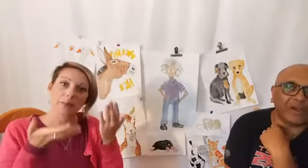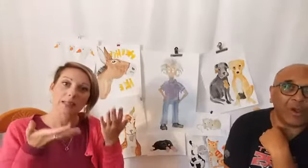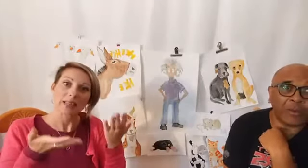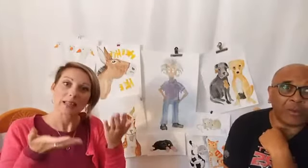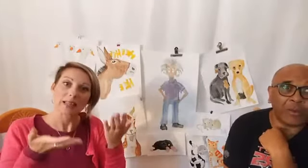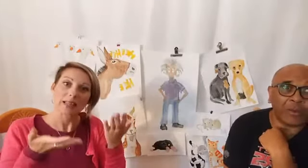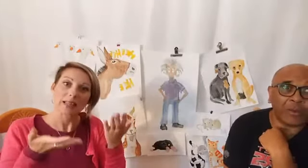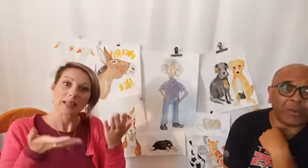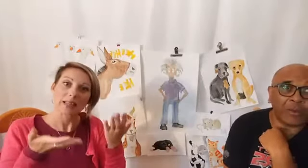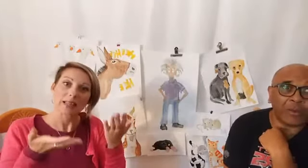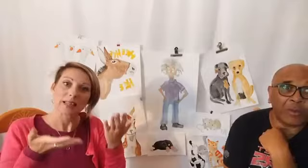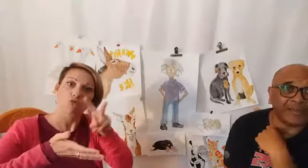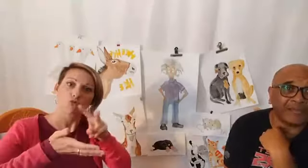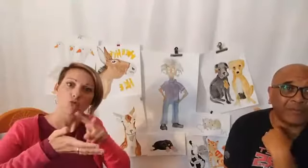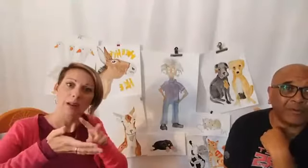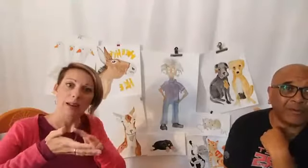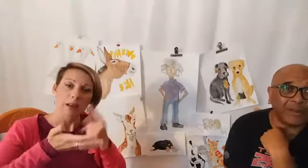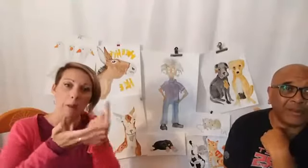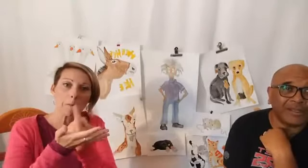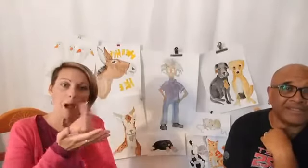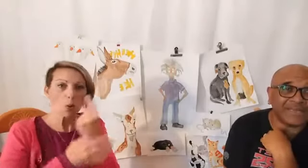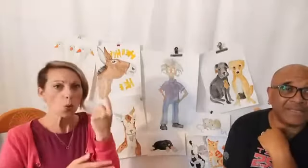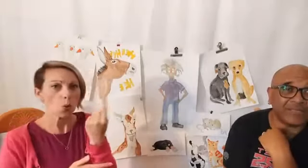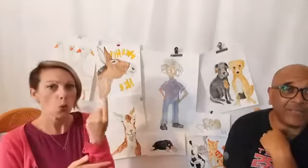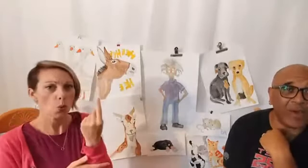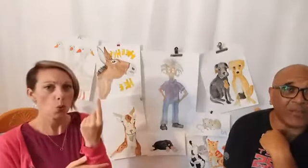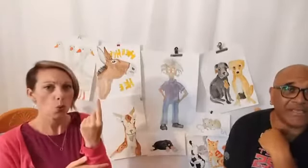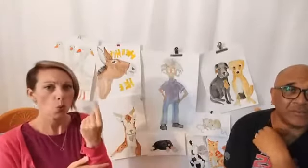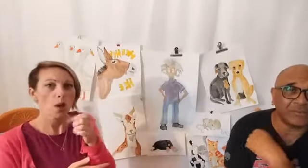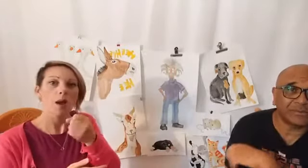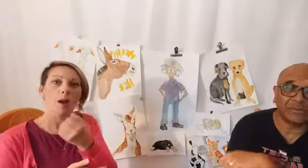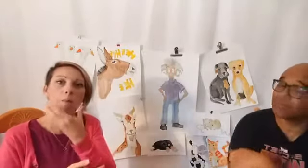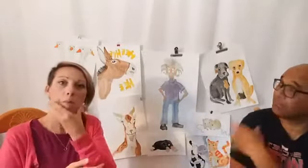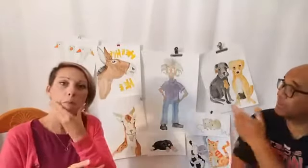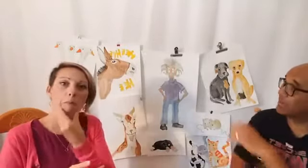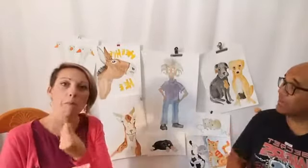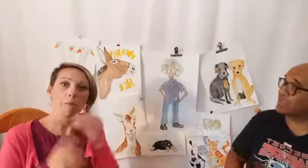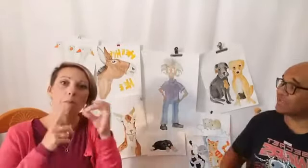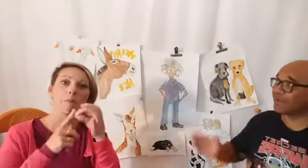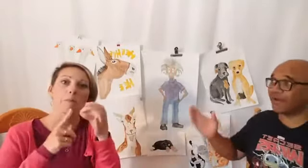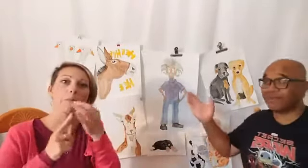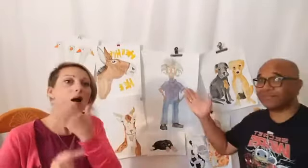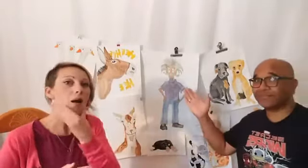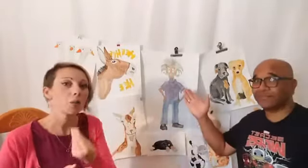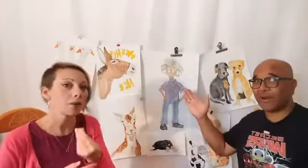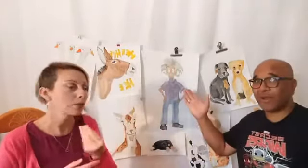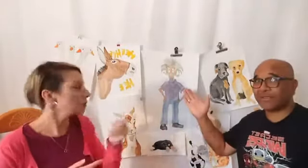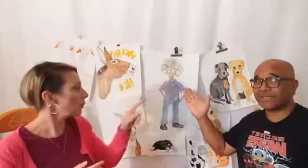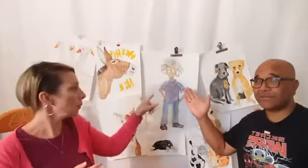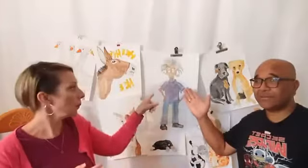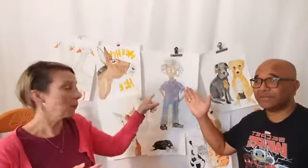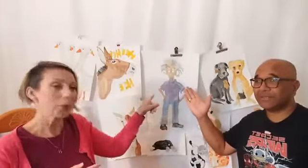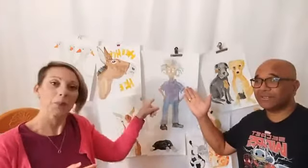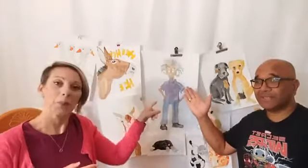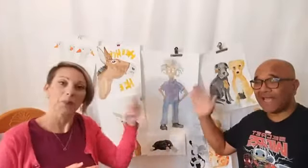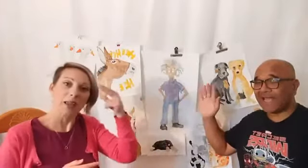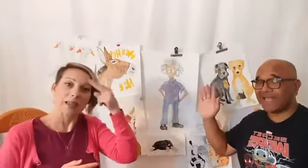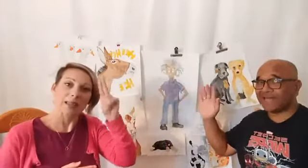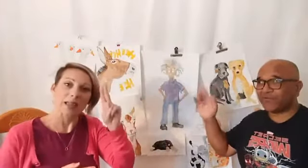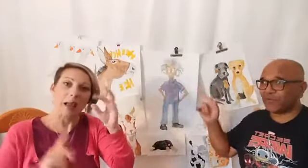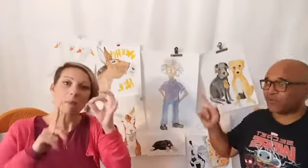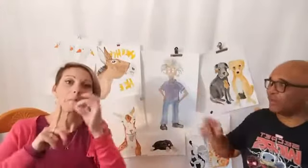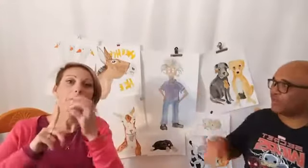guy again. His name is Pyweasel. This is the guy, Pyweasel.